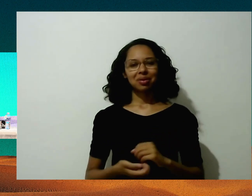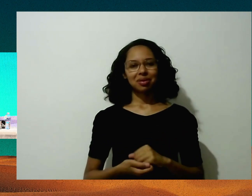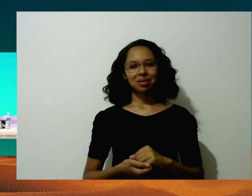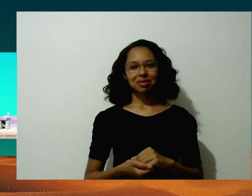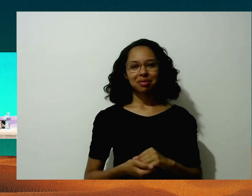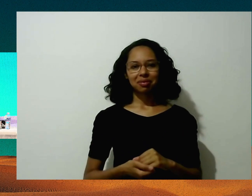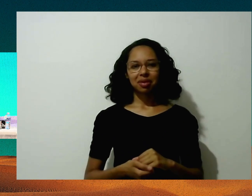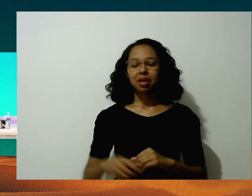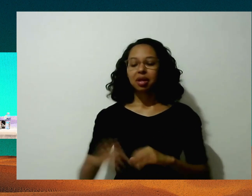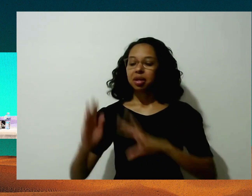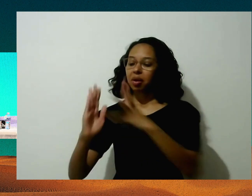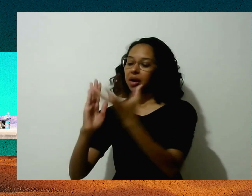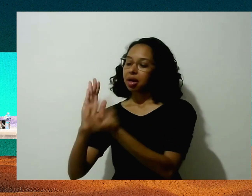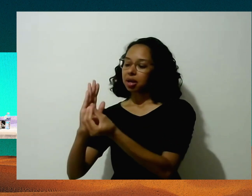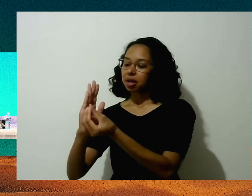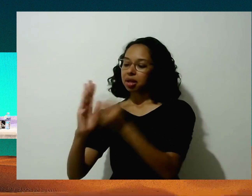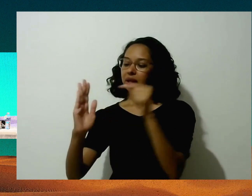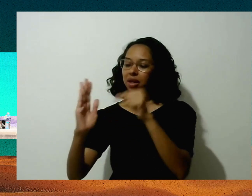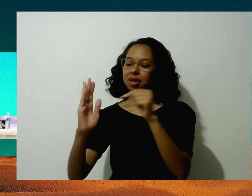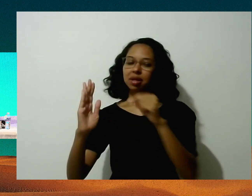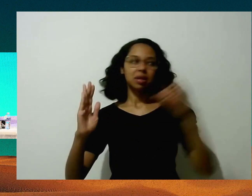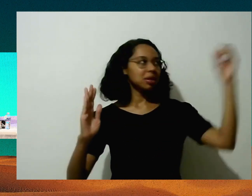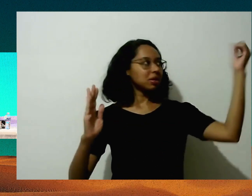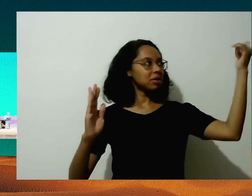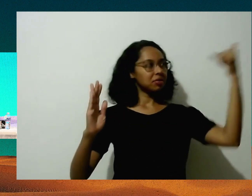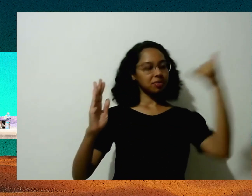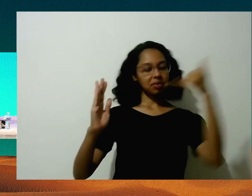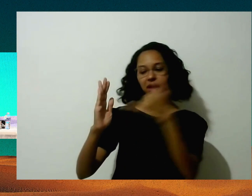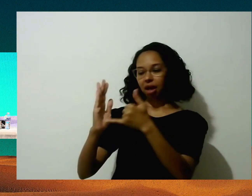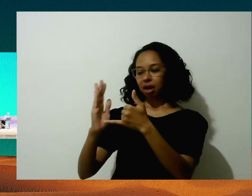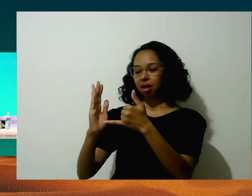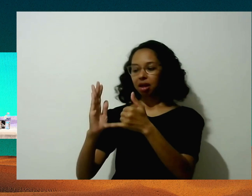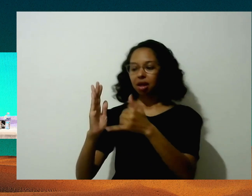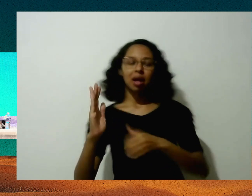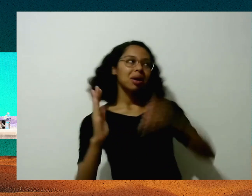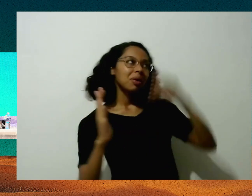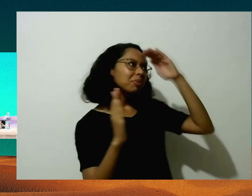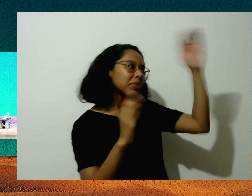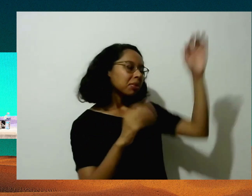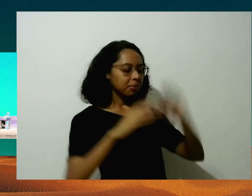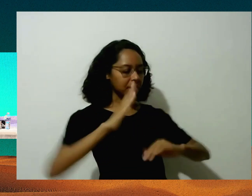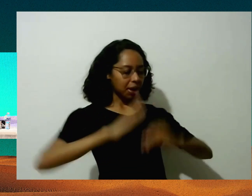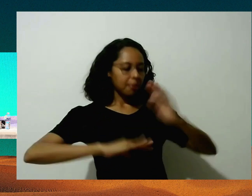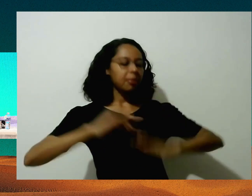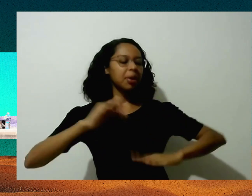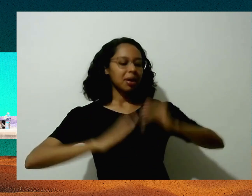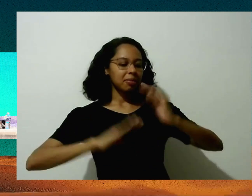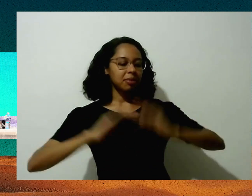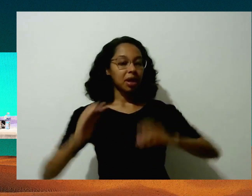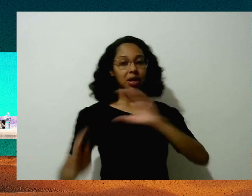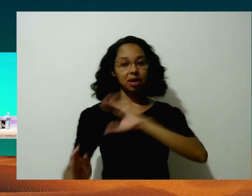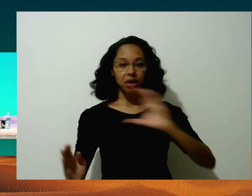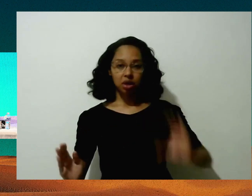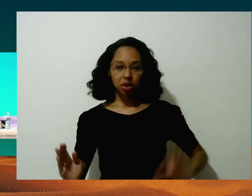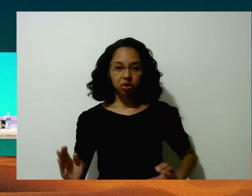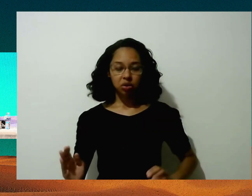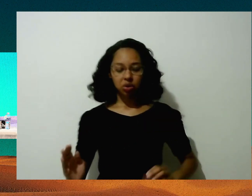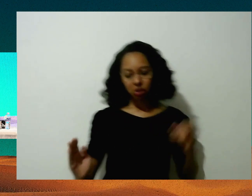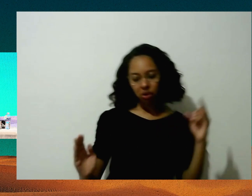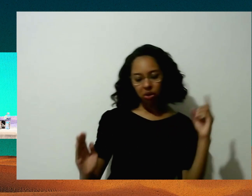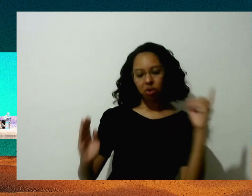crê, obedece, pratica. The church believes, obeys, and practices. Cristo vem e coopera. Christ comes and